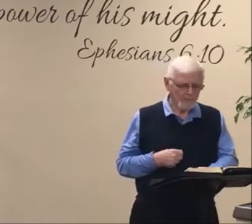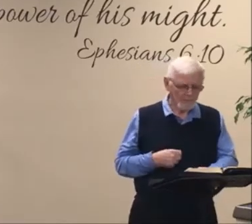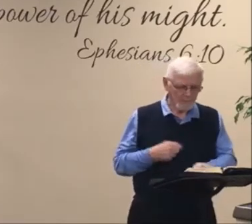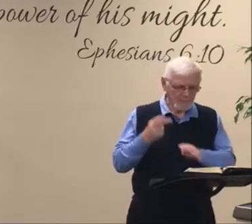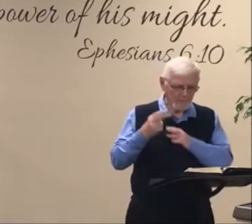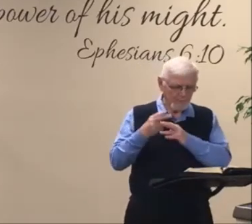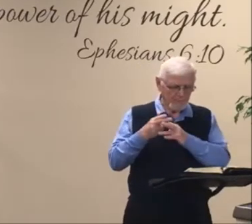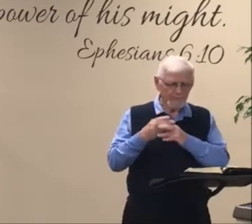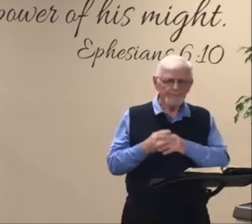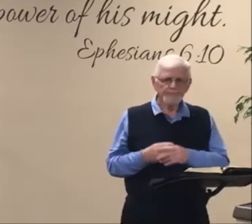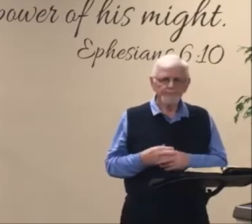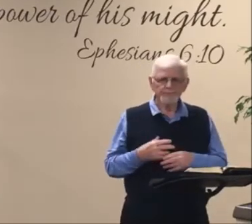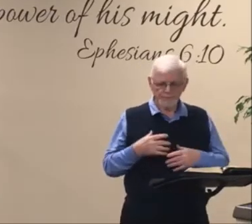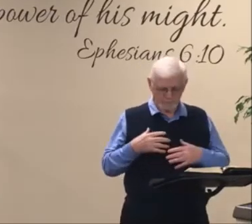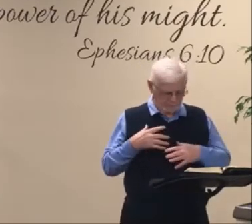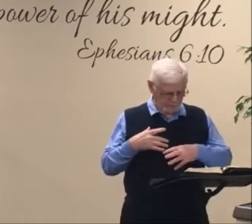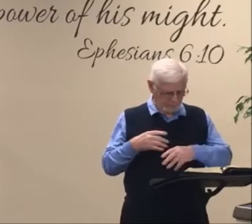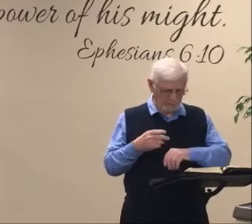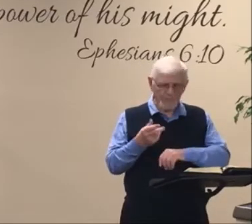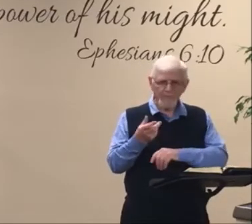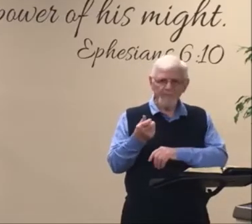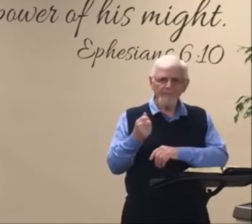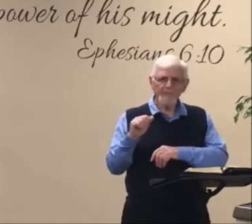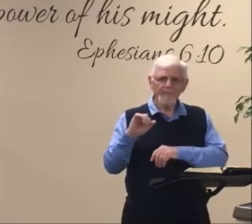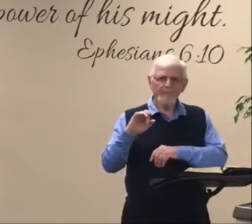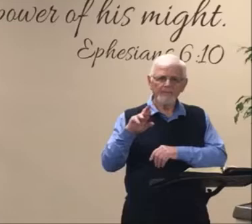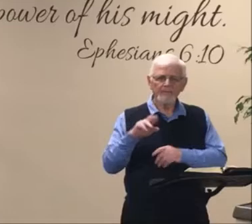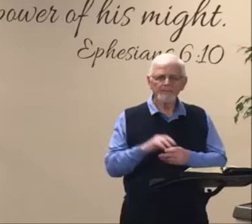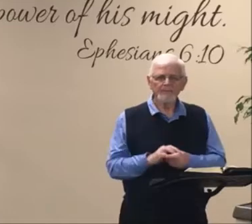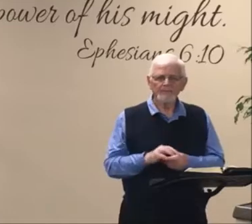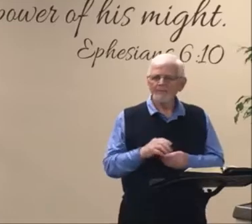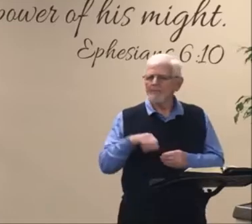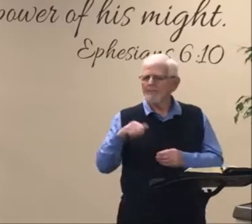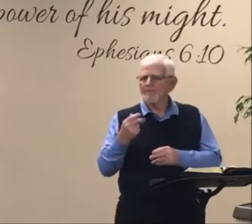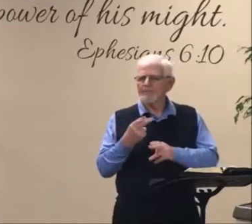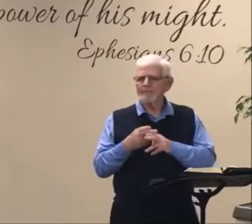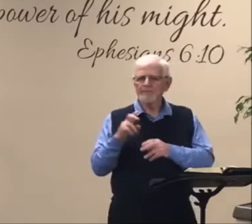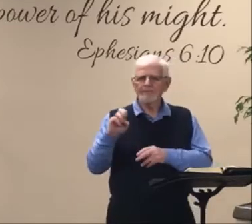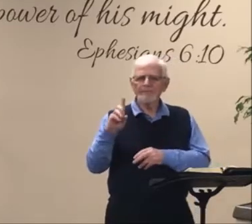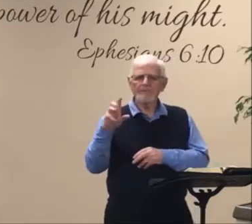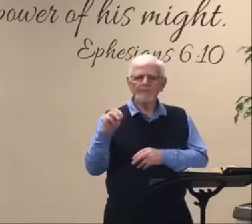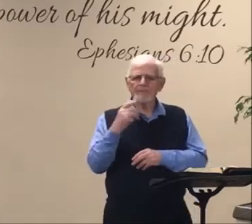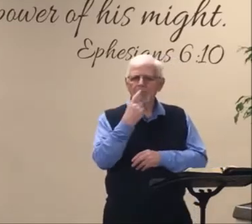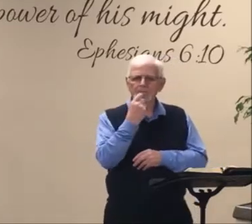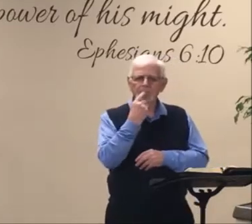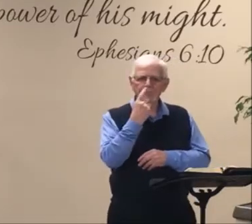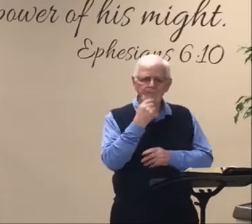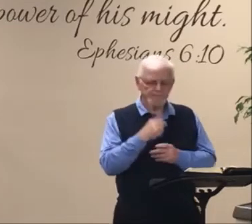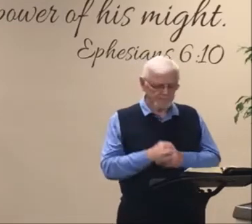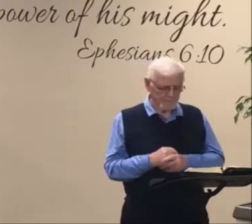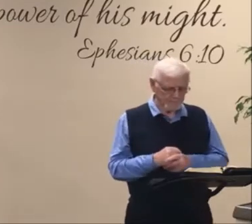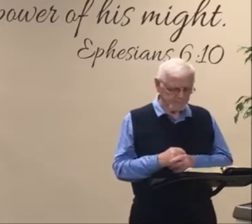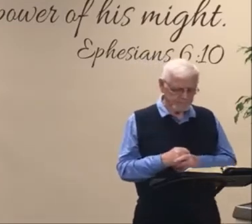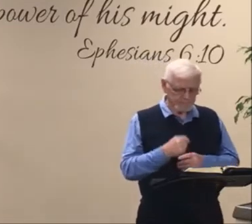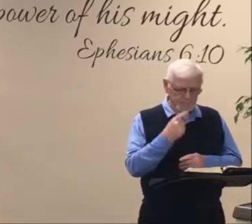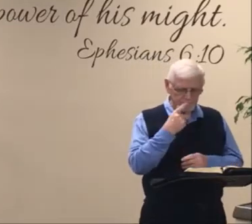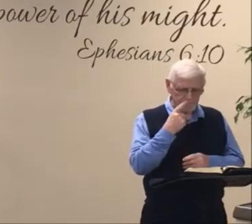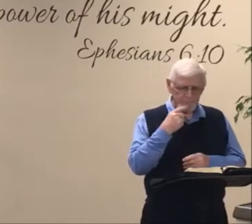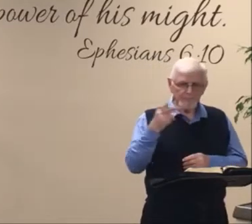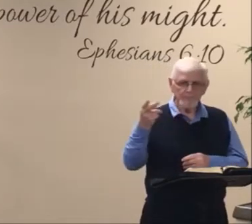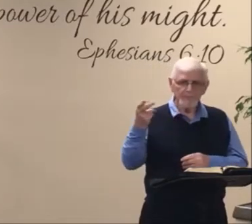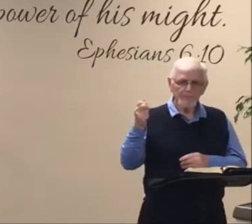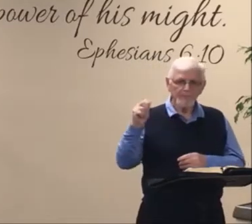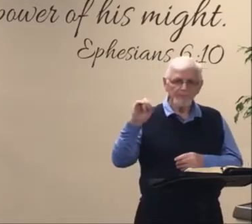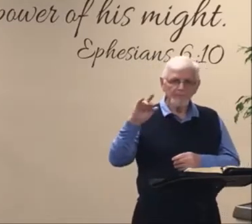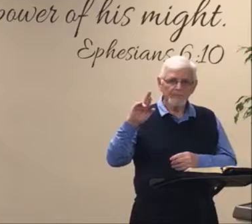It means hairy, and then his other name is Edom. Anybody remember what Edom means? Red. So he was a red-haired,